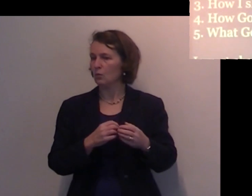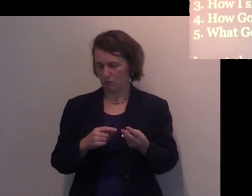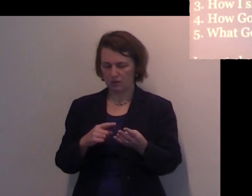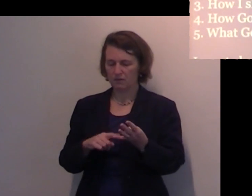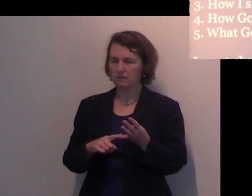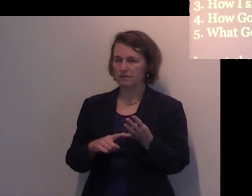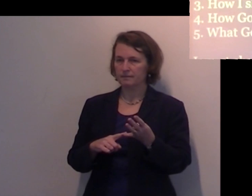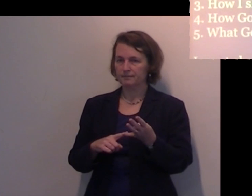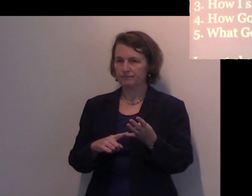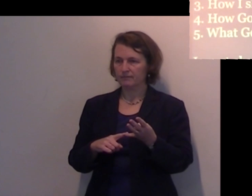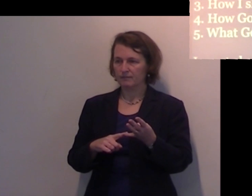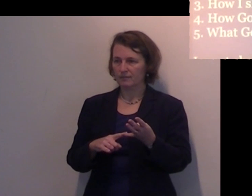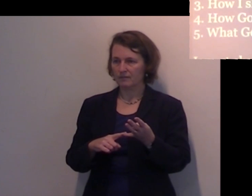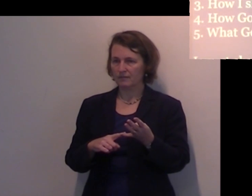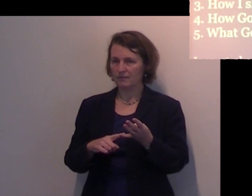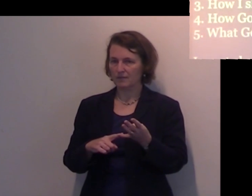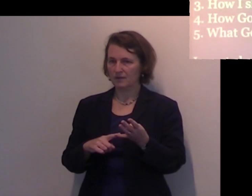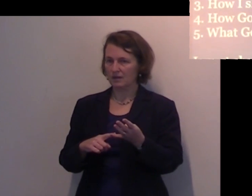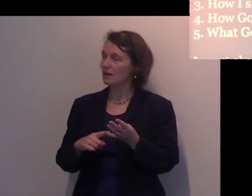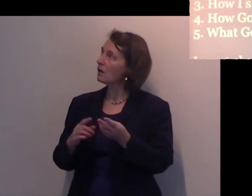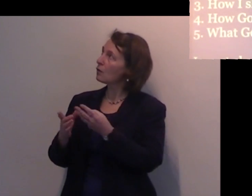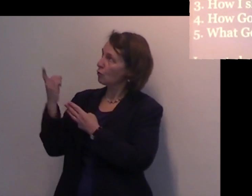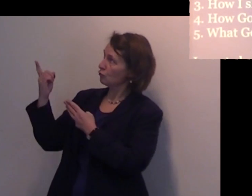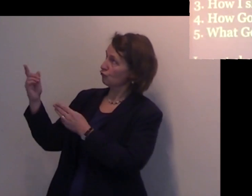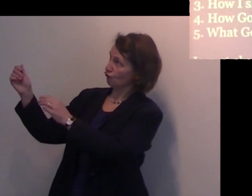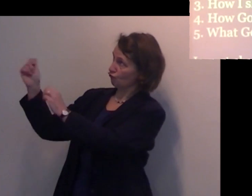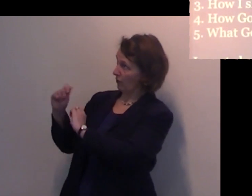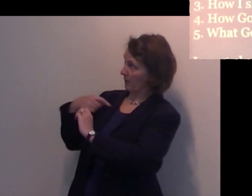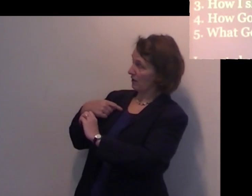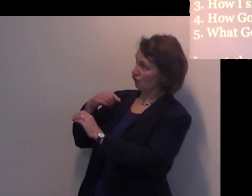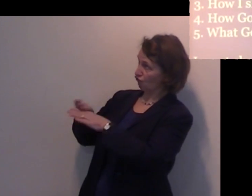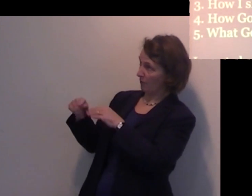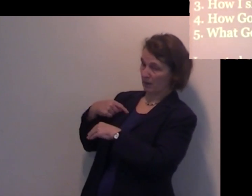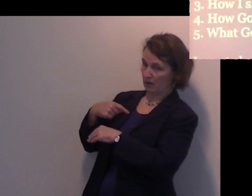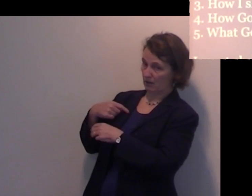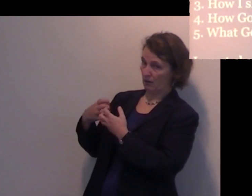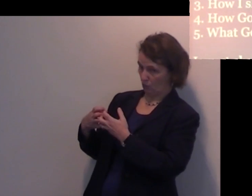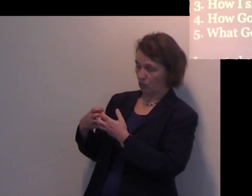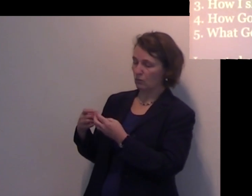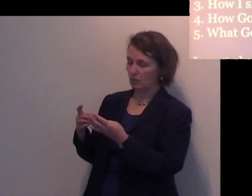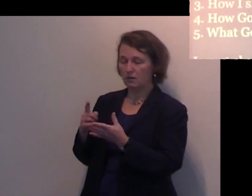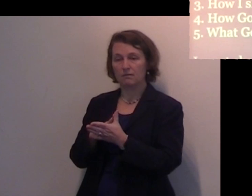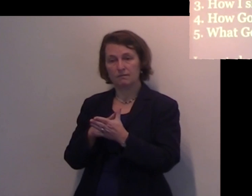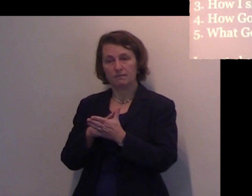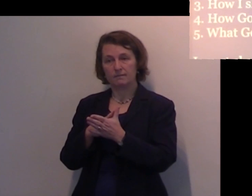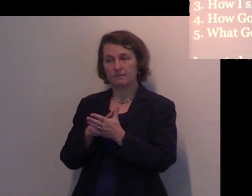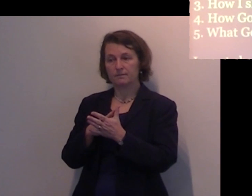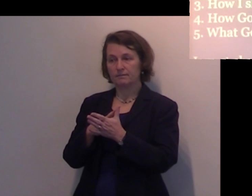Number 4, how God treats me and trains me. And number 5, what